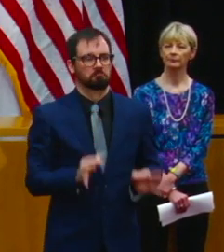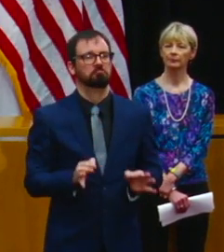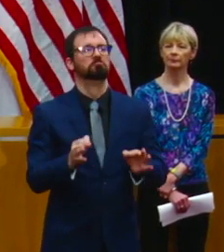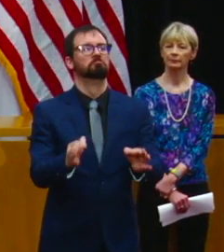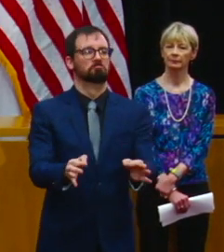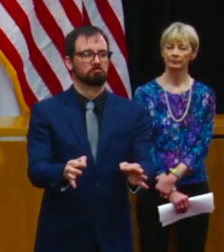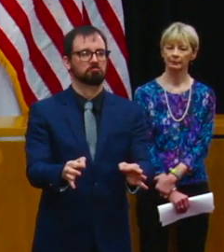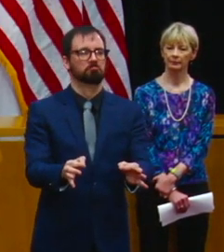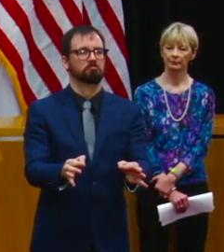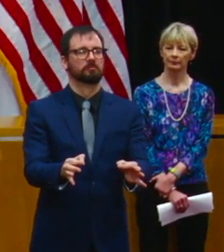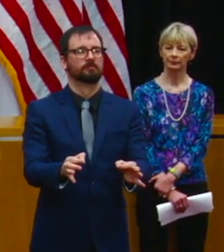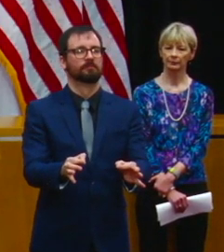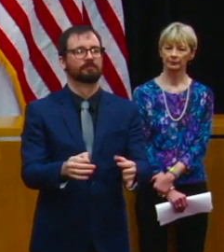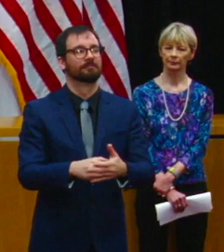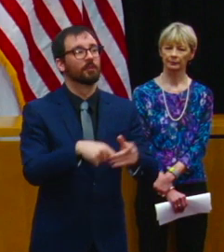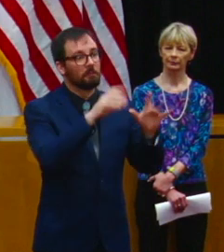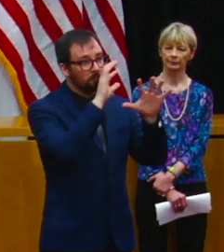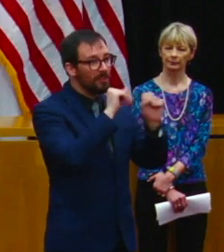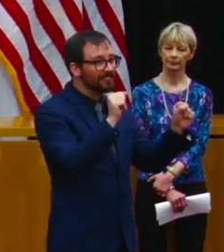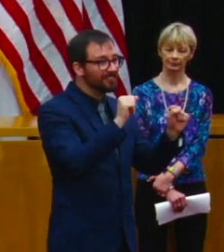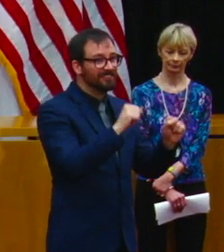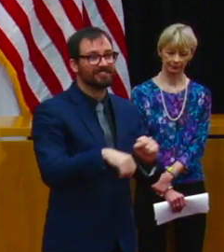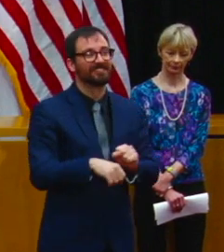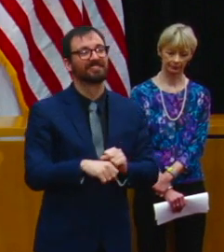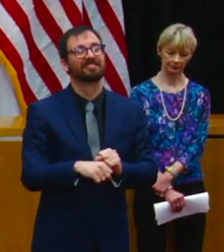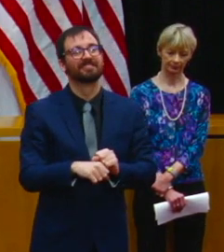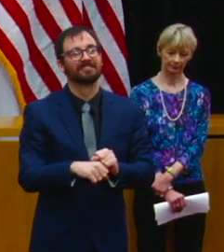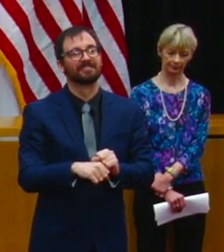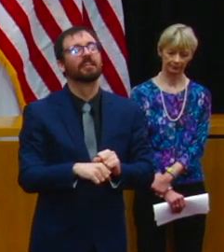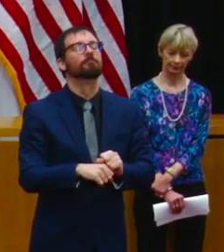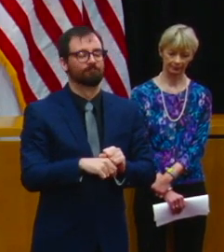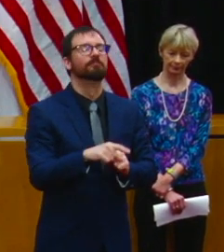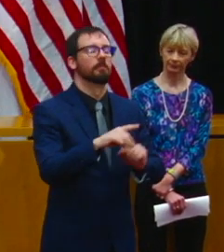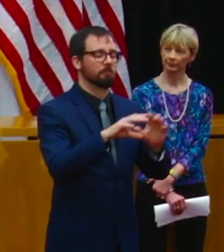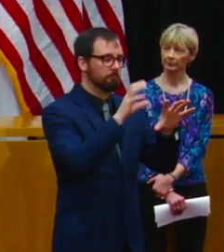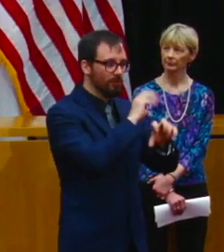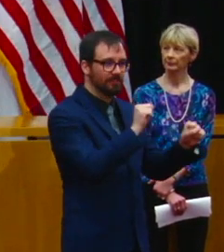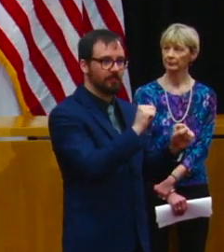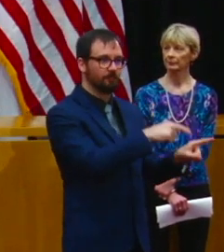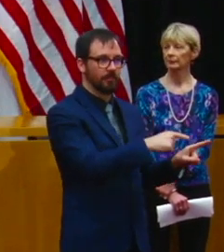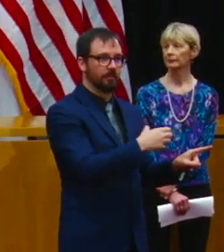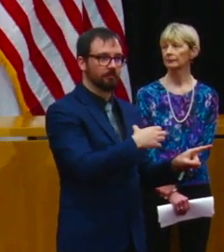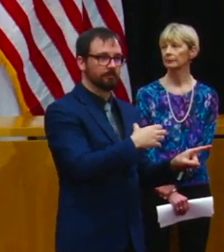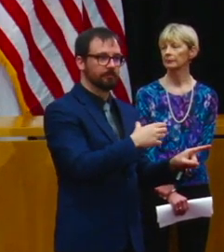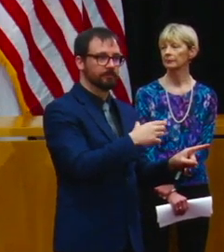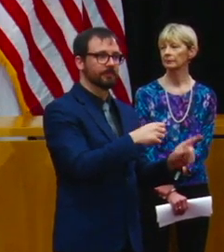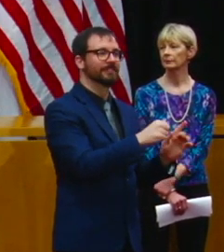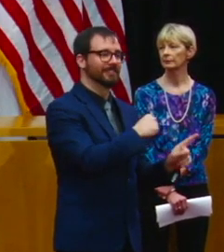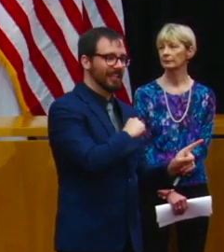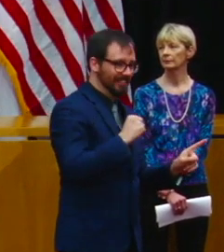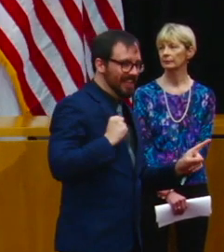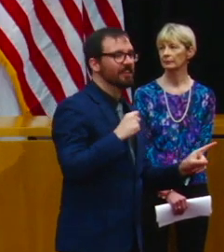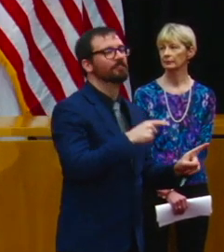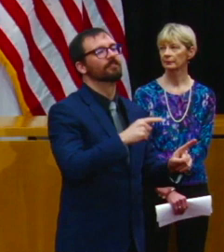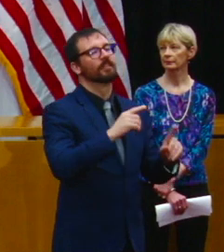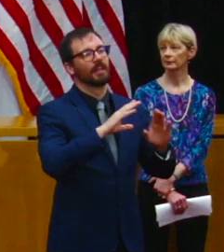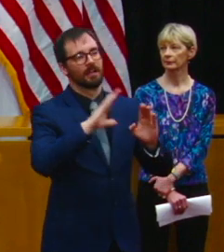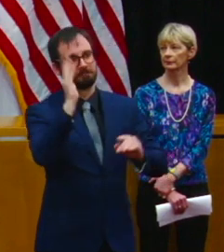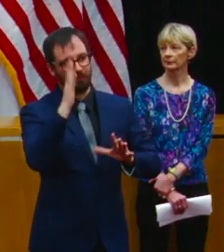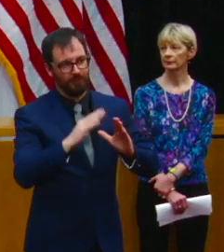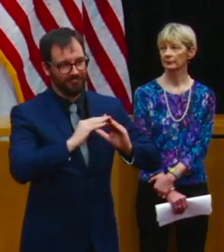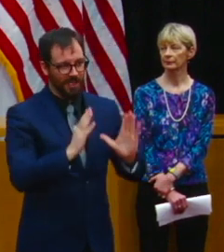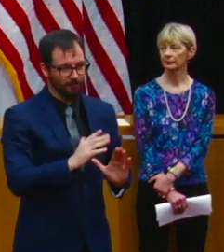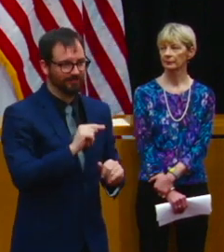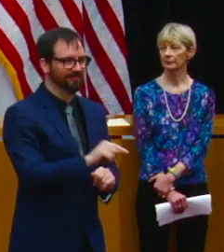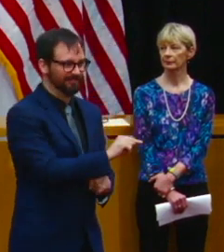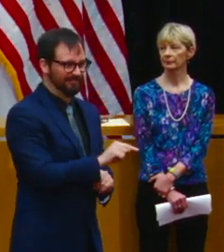Karen Spilka, we're filing legislation today to extend the 2019 state individual tax filing and payment